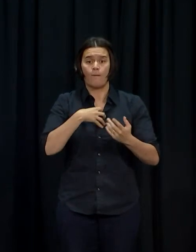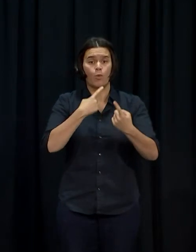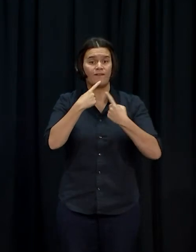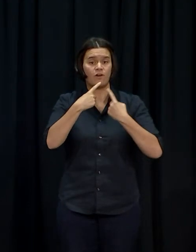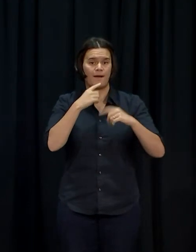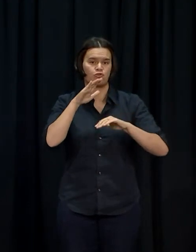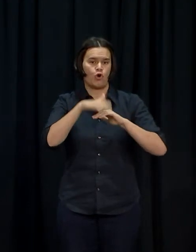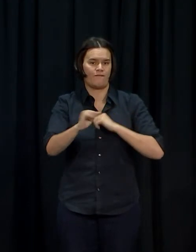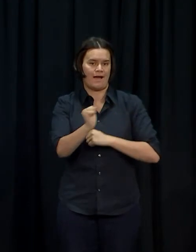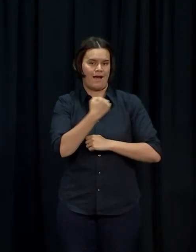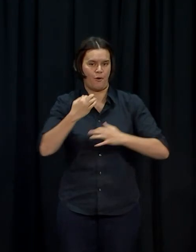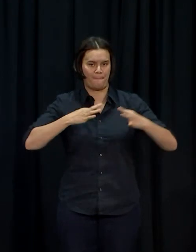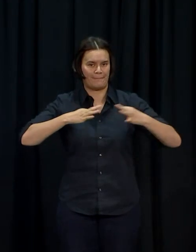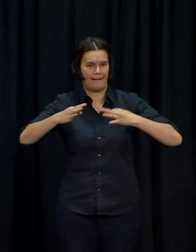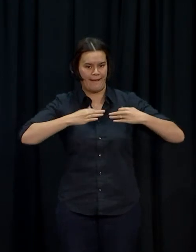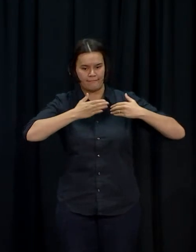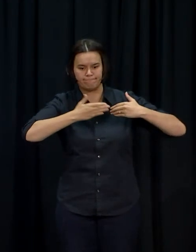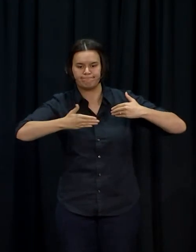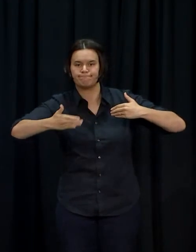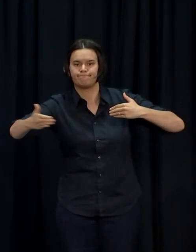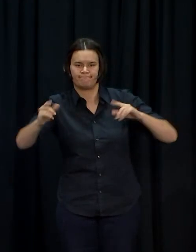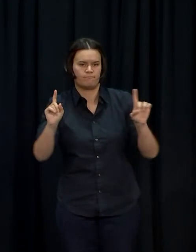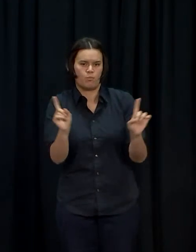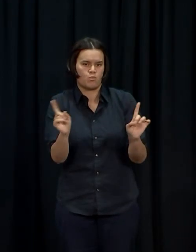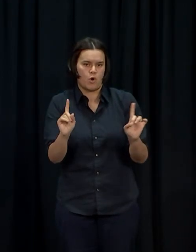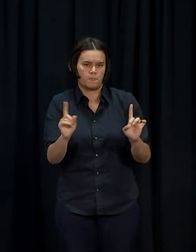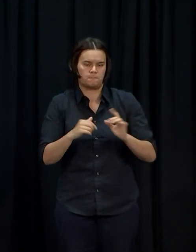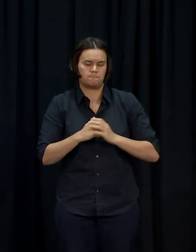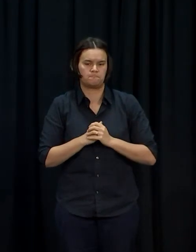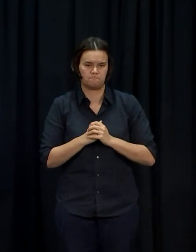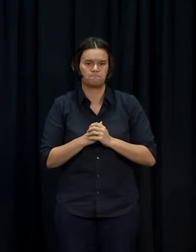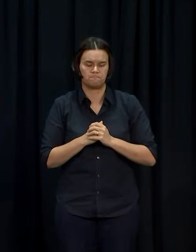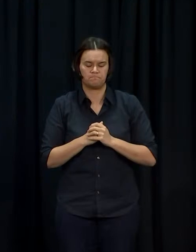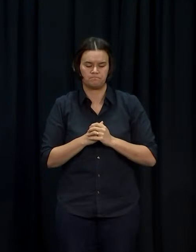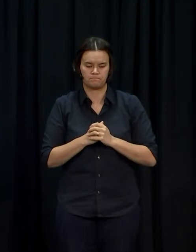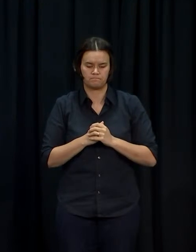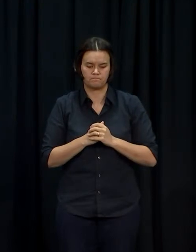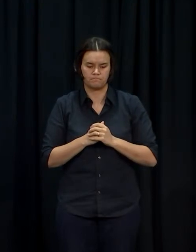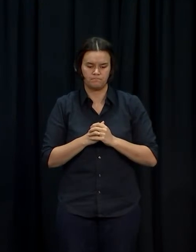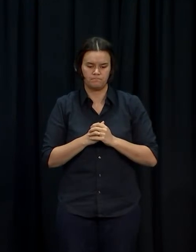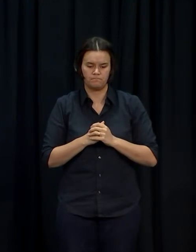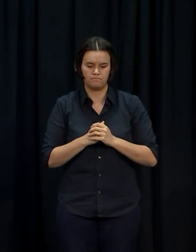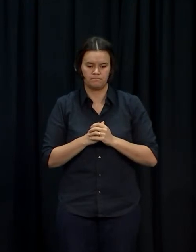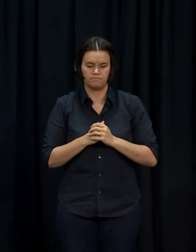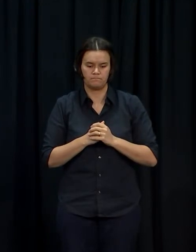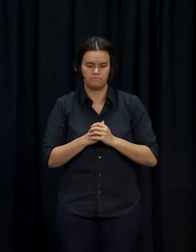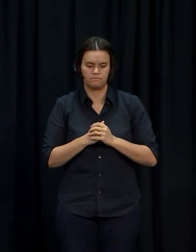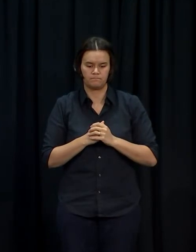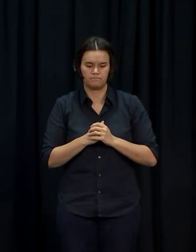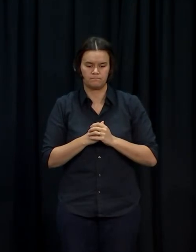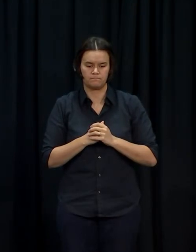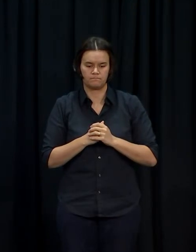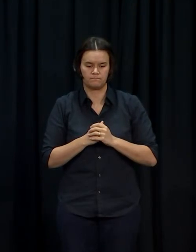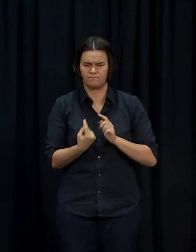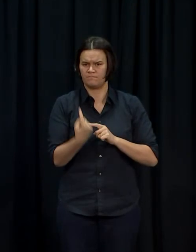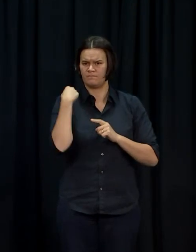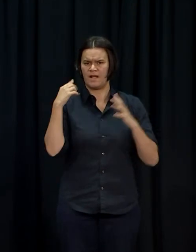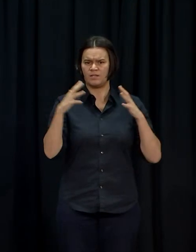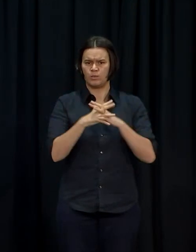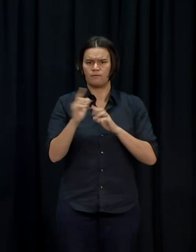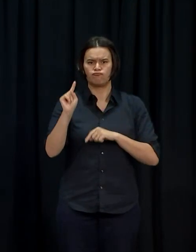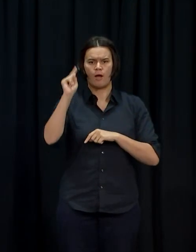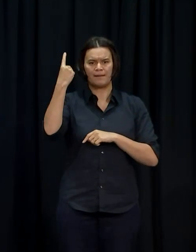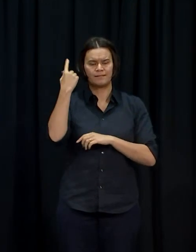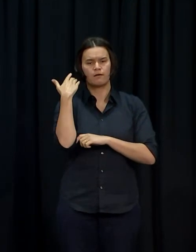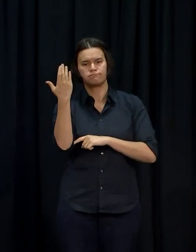national approach, as Omicron is unlikely for Omicron. Last week, the Prime Minister talked about the fact that